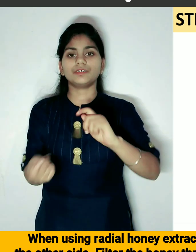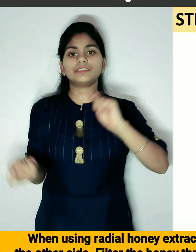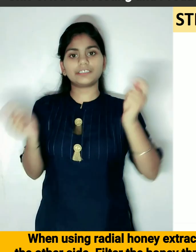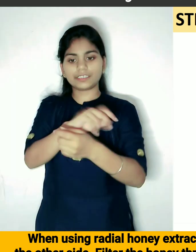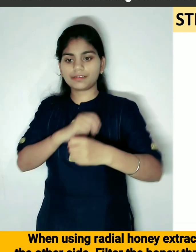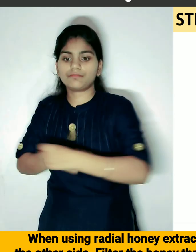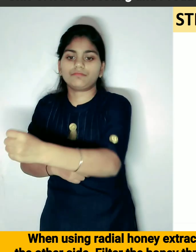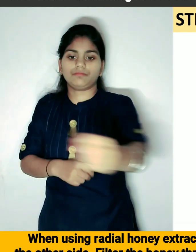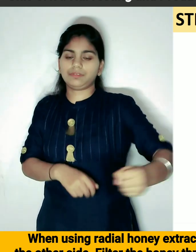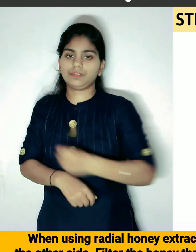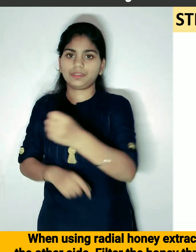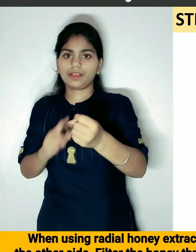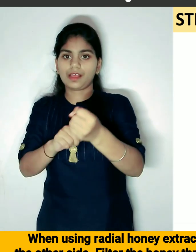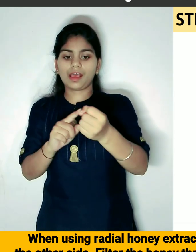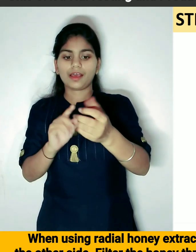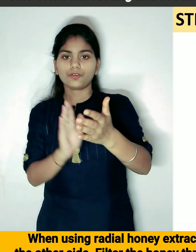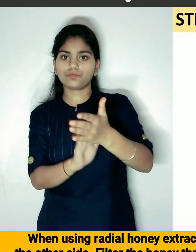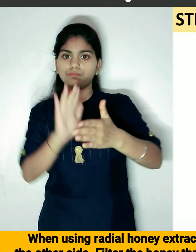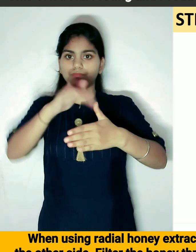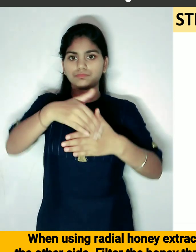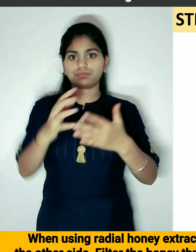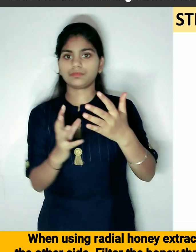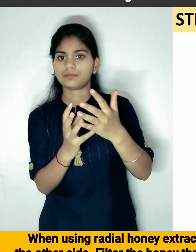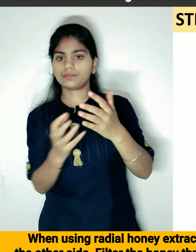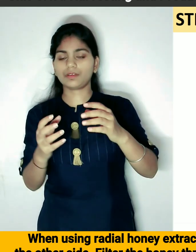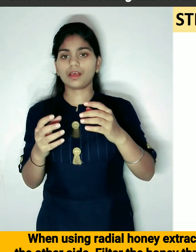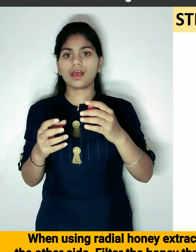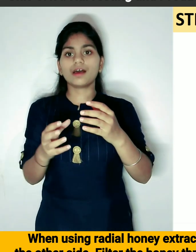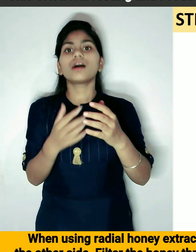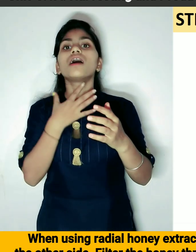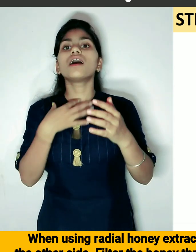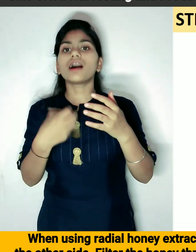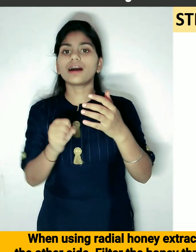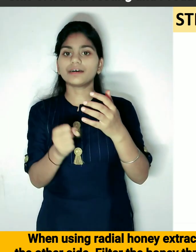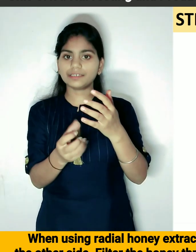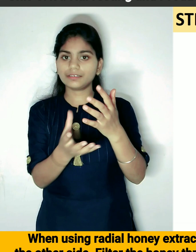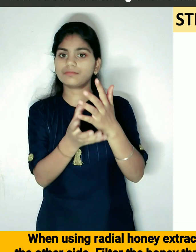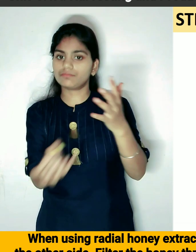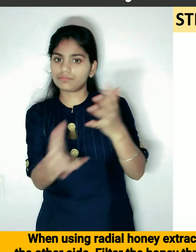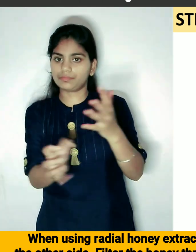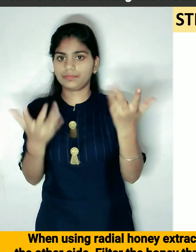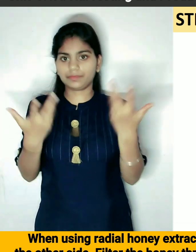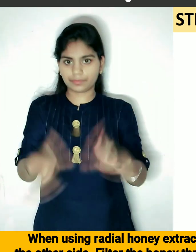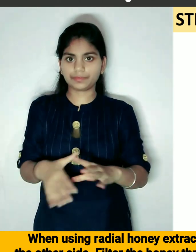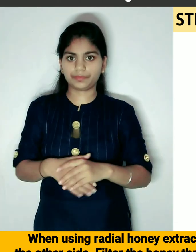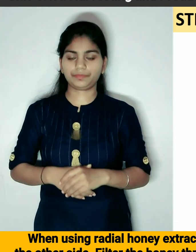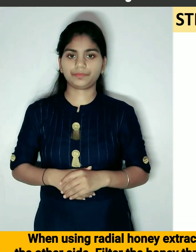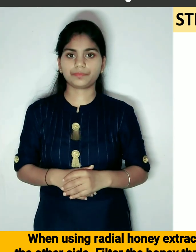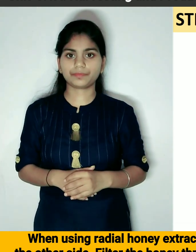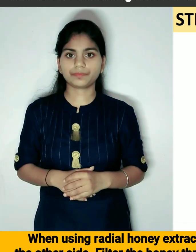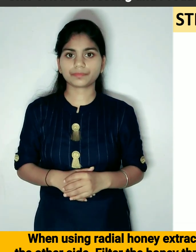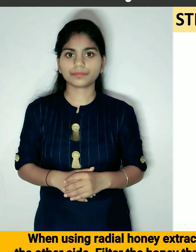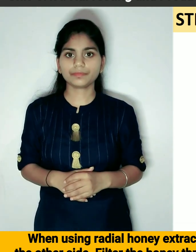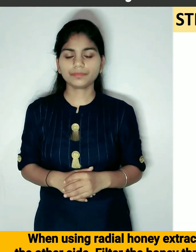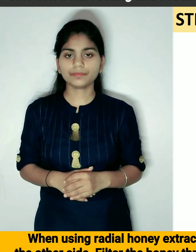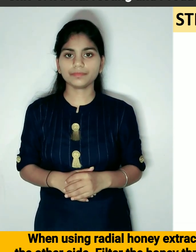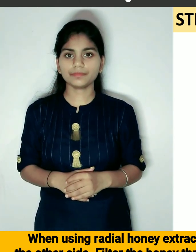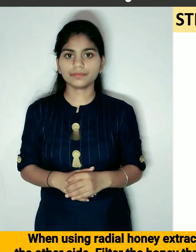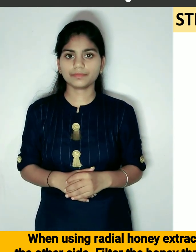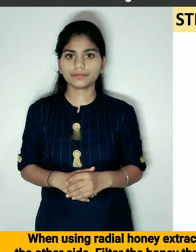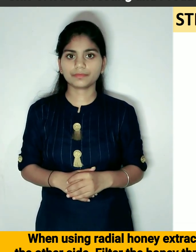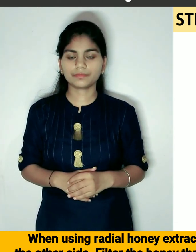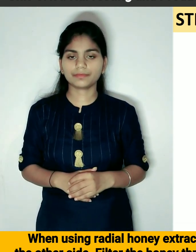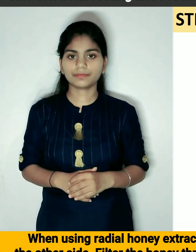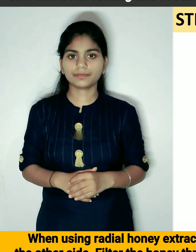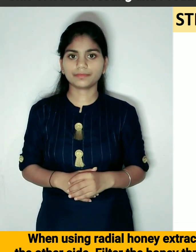Filter the honey through stainless steel strainer or double fold muslin